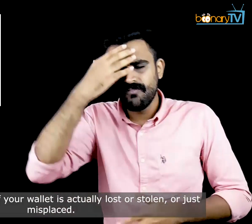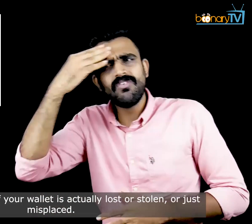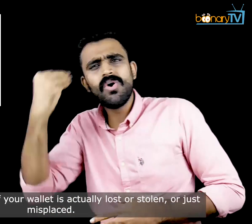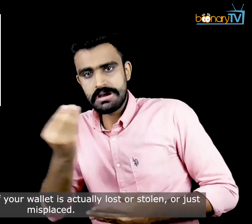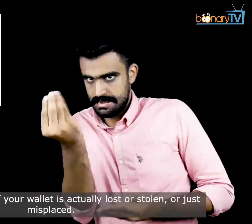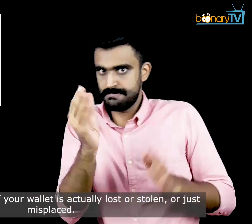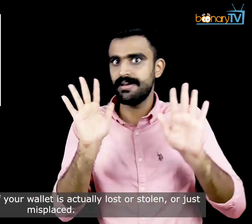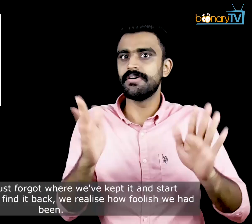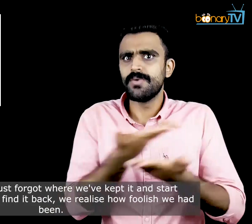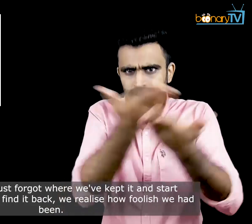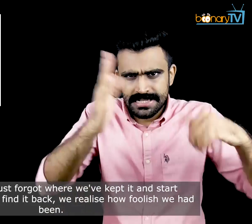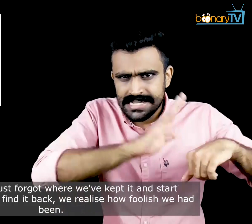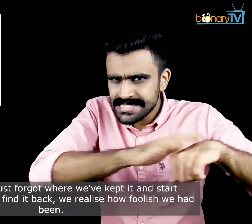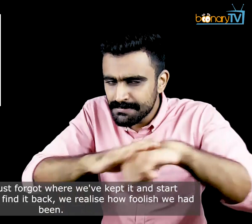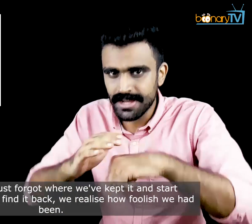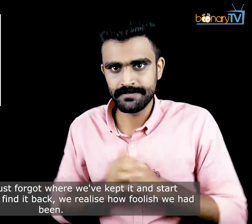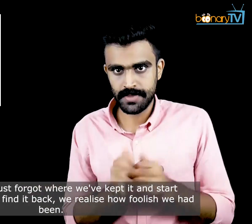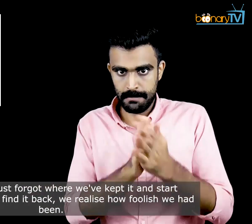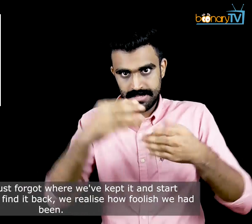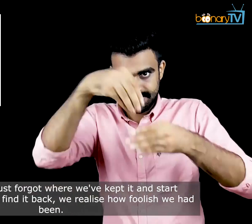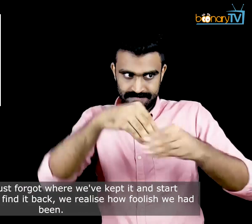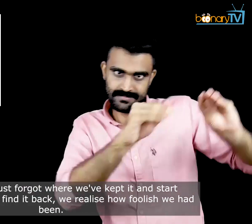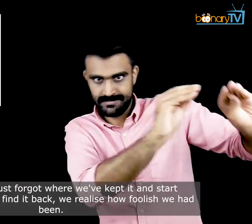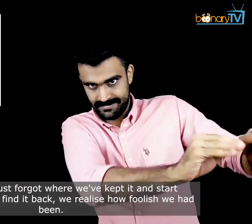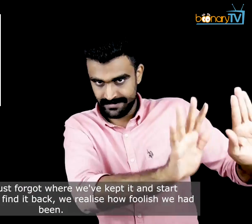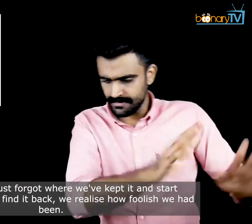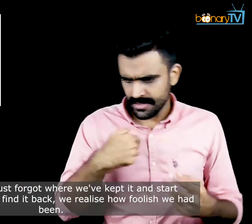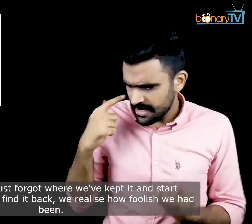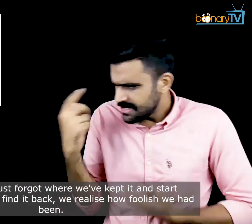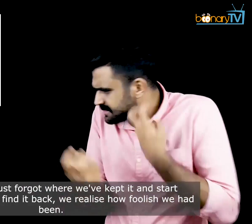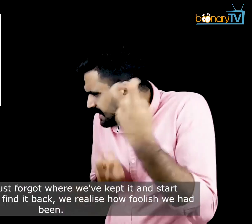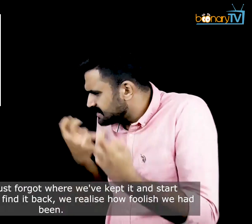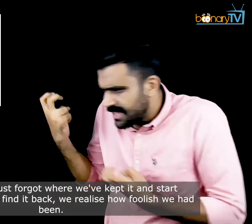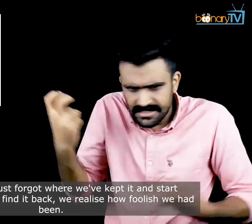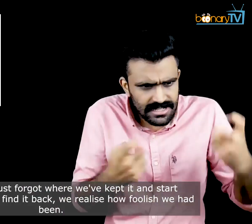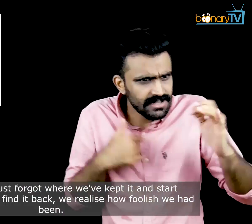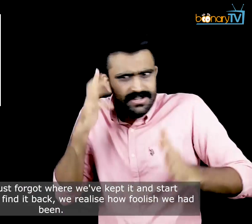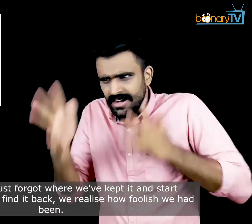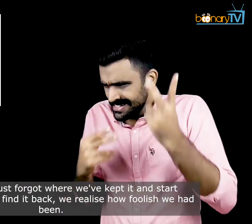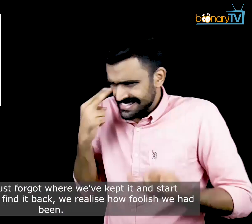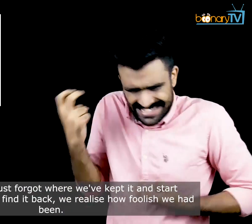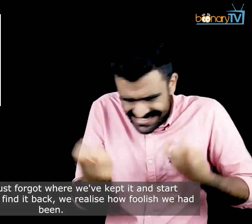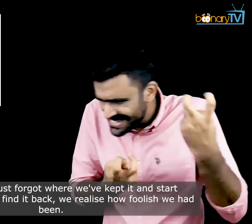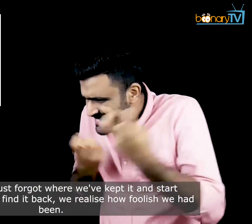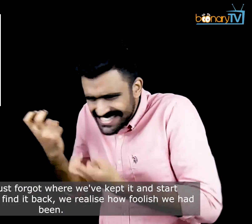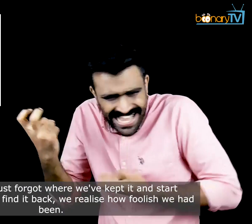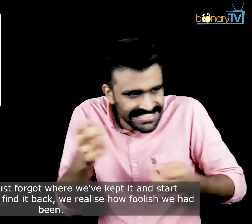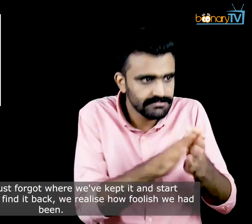misplaced. Sometimes we just forget where we've kept it and start panicking. When we find it